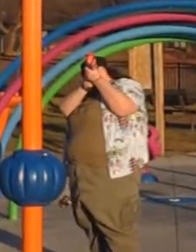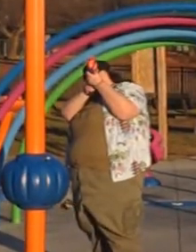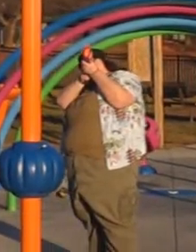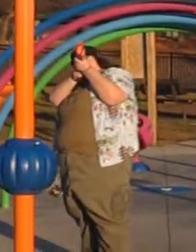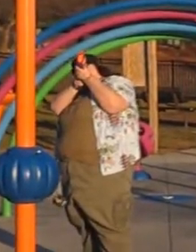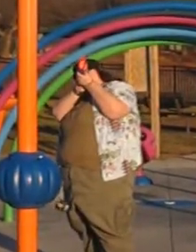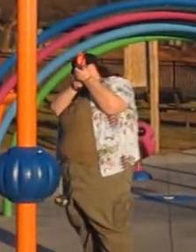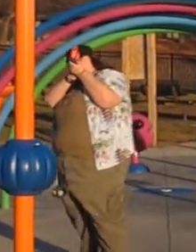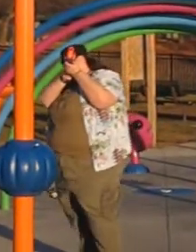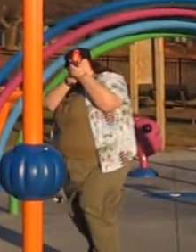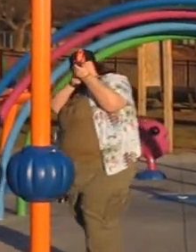All right.